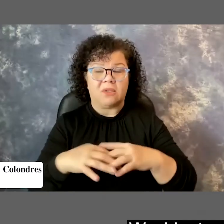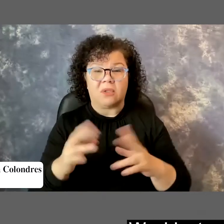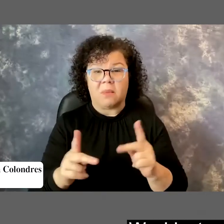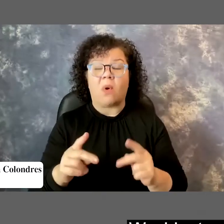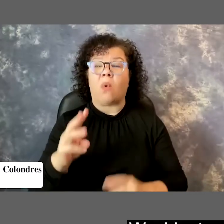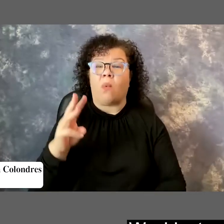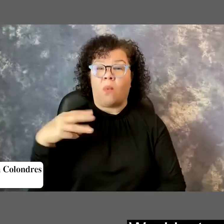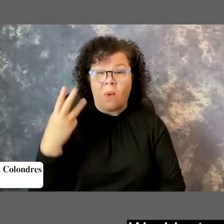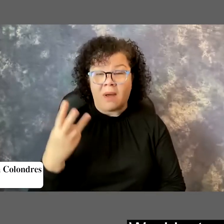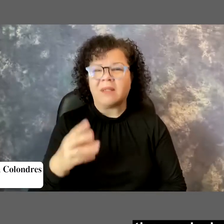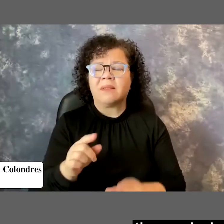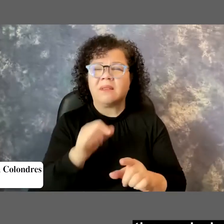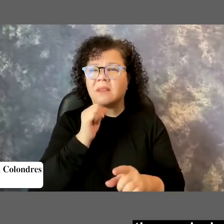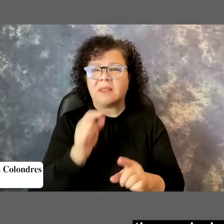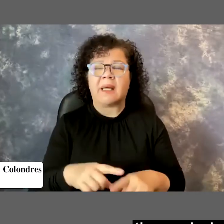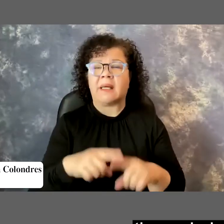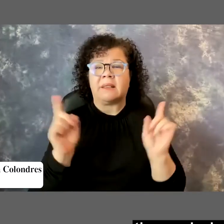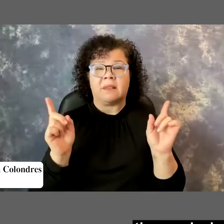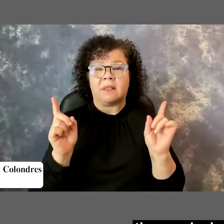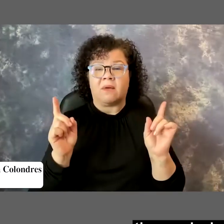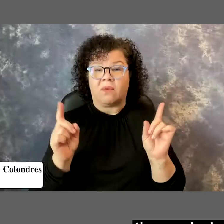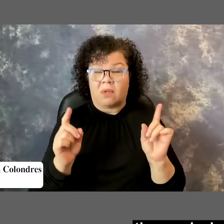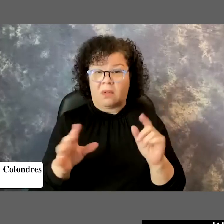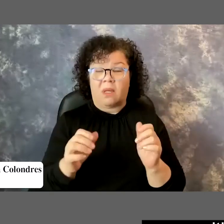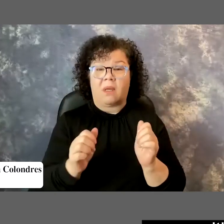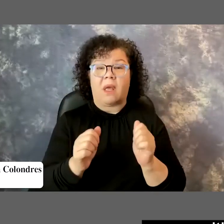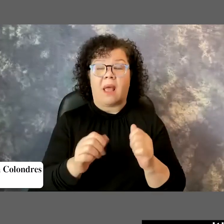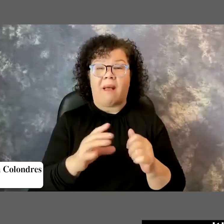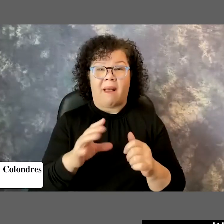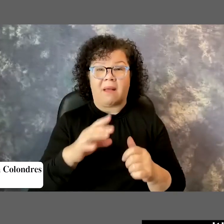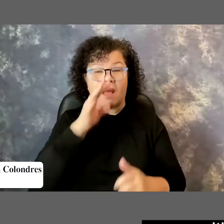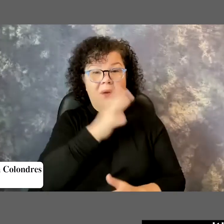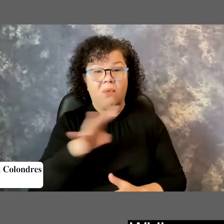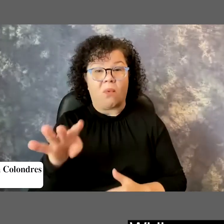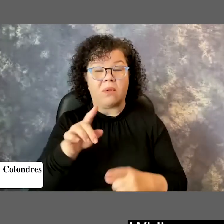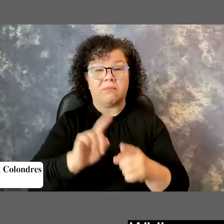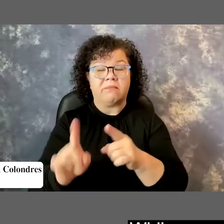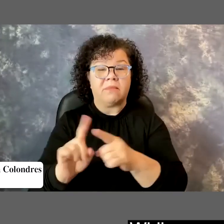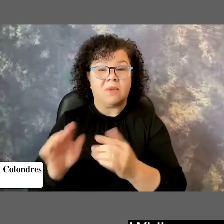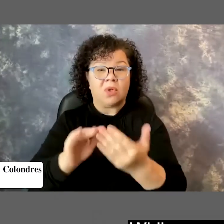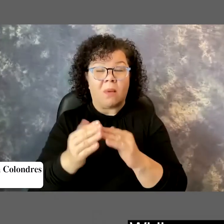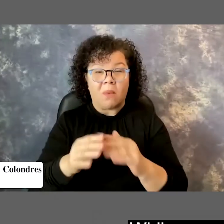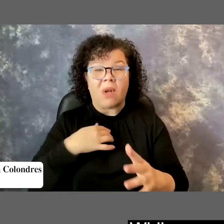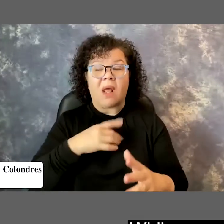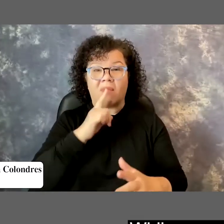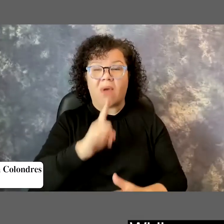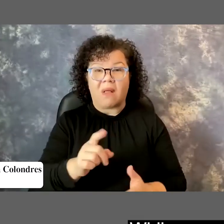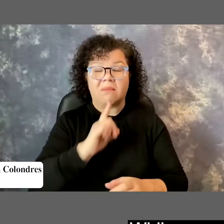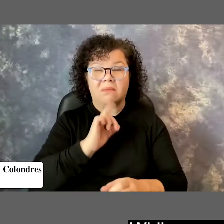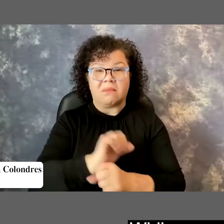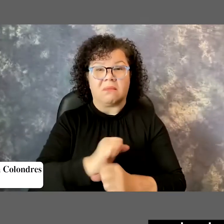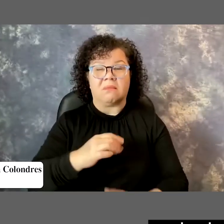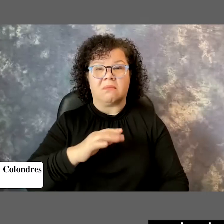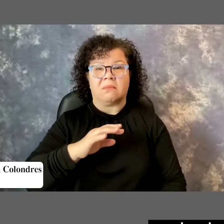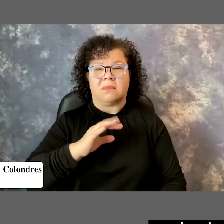Washington is no different, and the underinvestment in these communities is staggering. While we are proud that we have